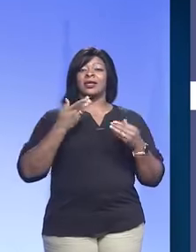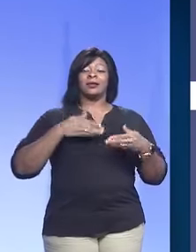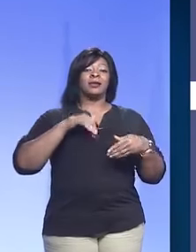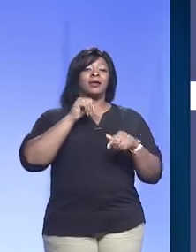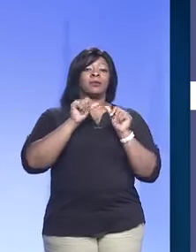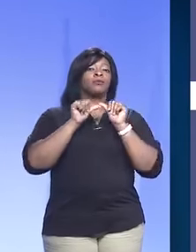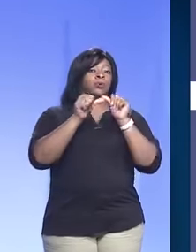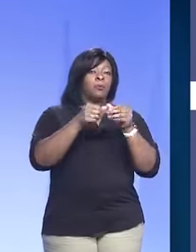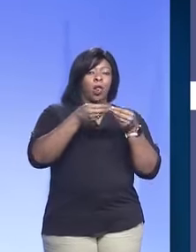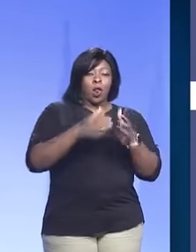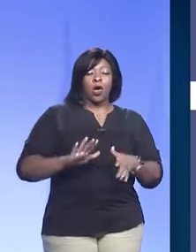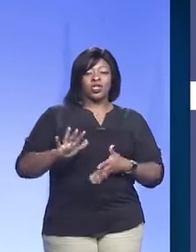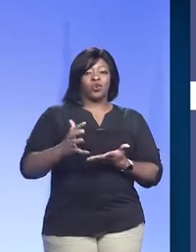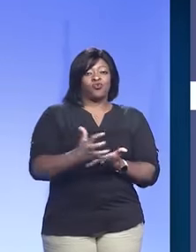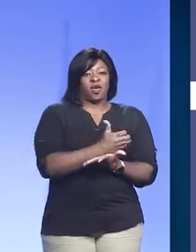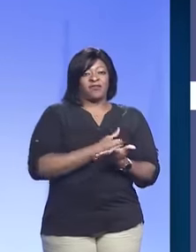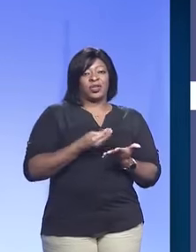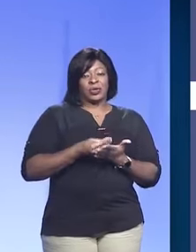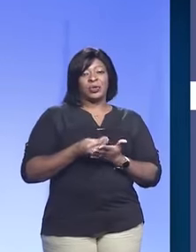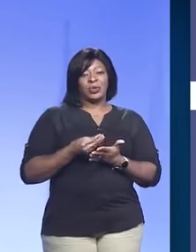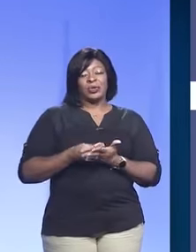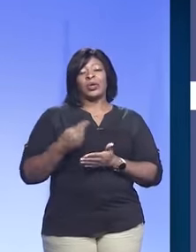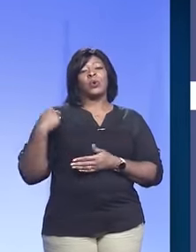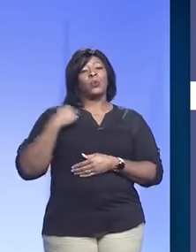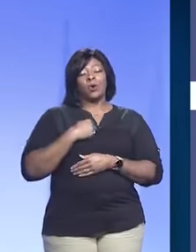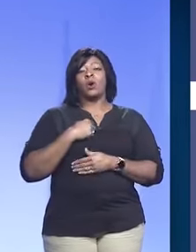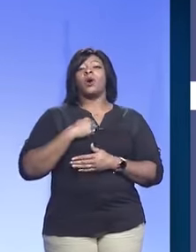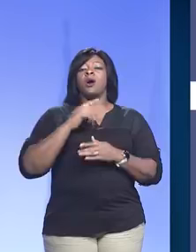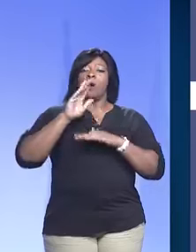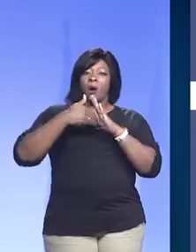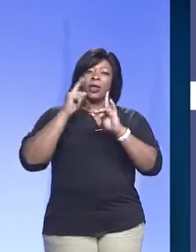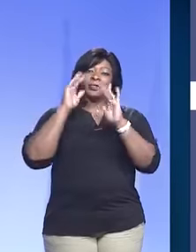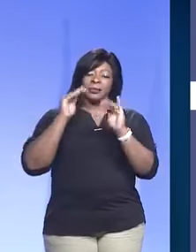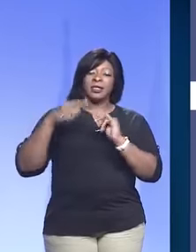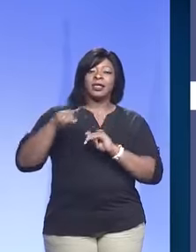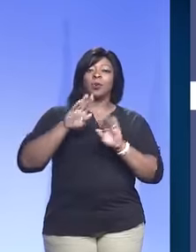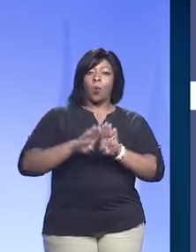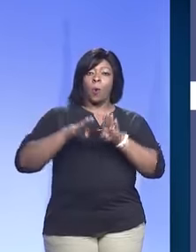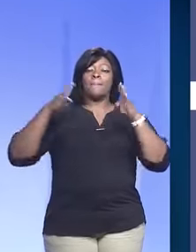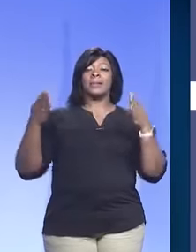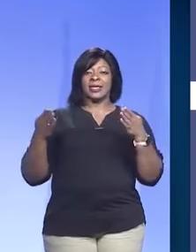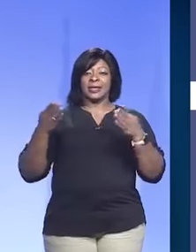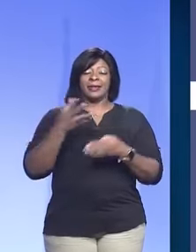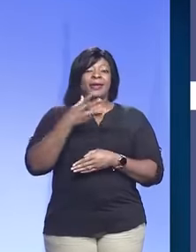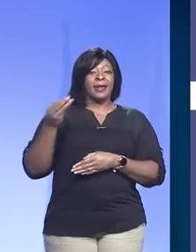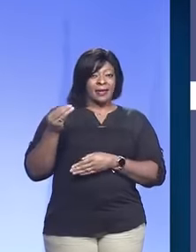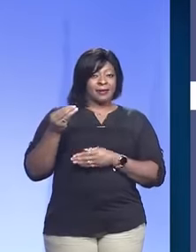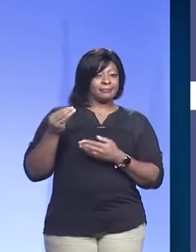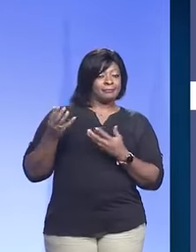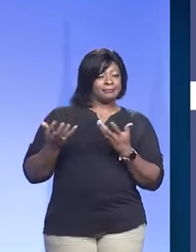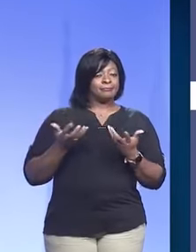permanent loss of their revenue, and we all expect them to reopen and to